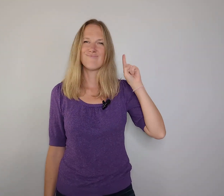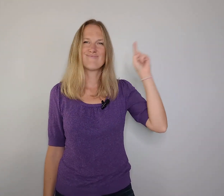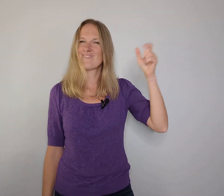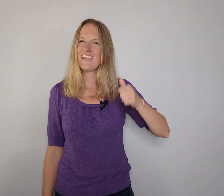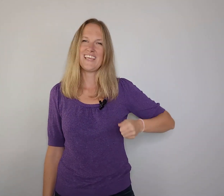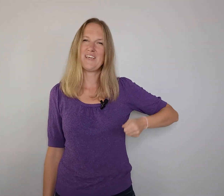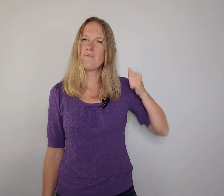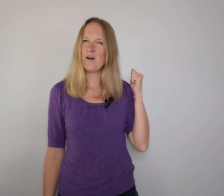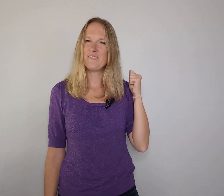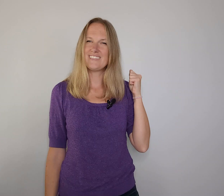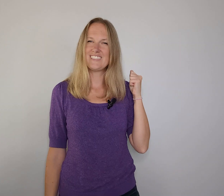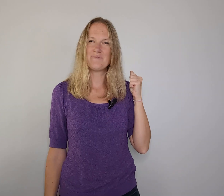He won't.